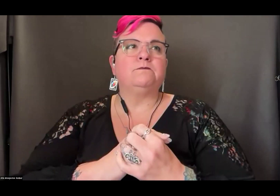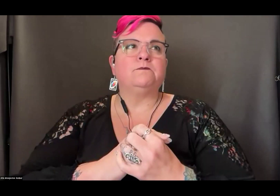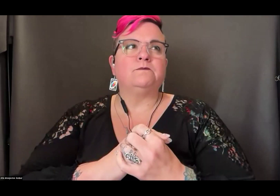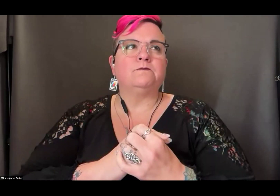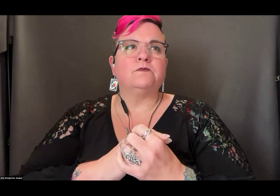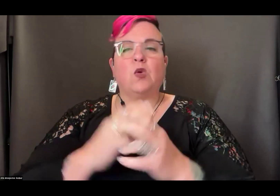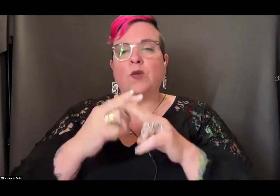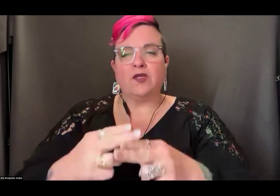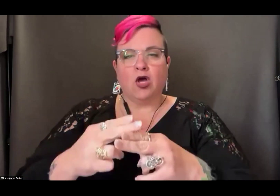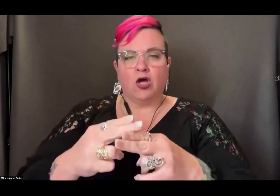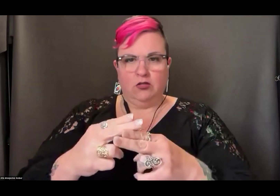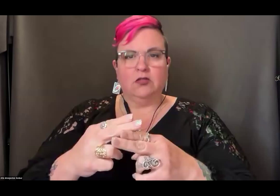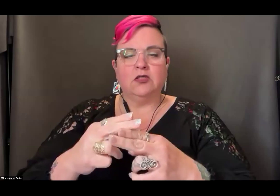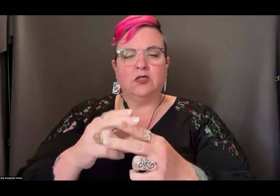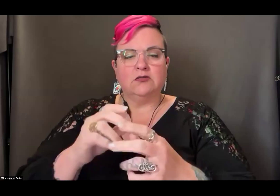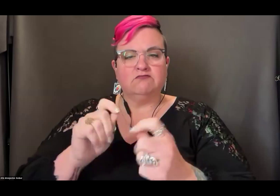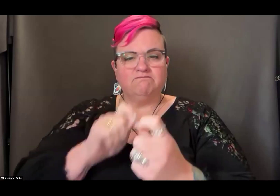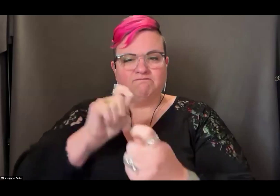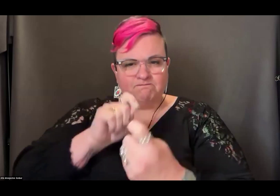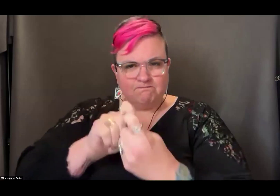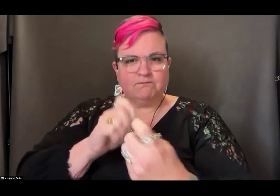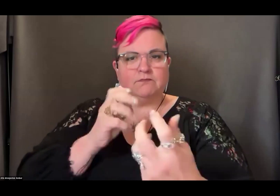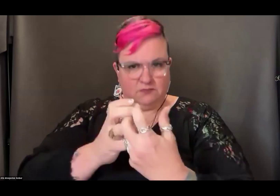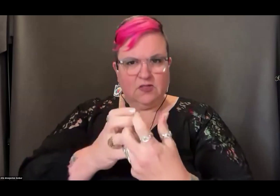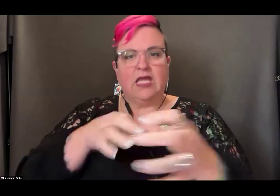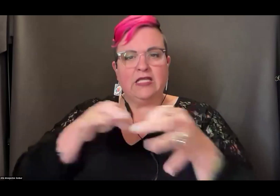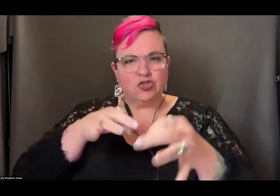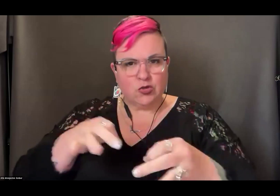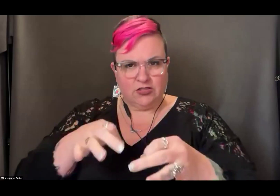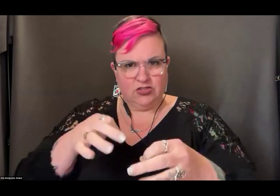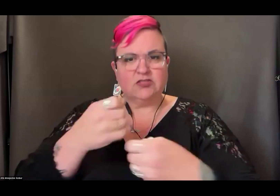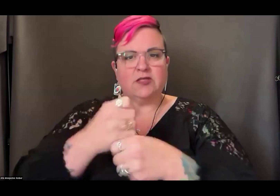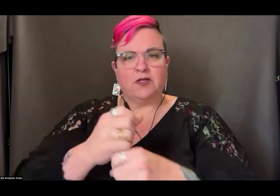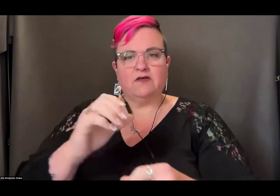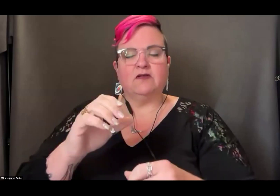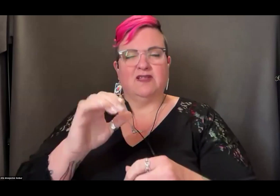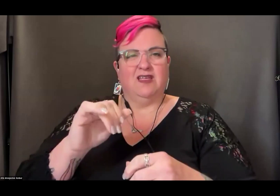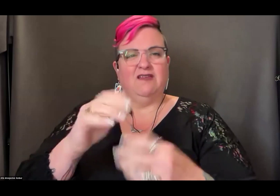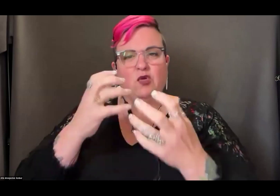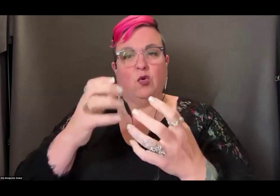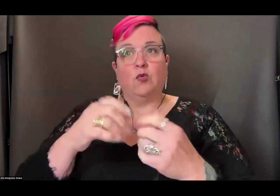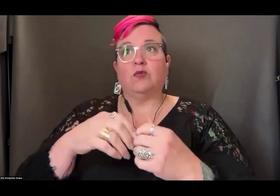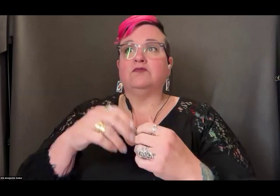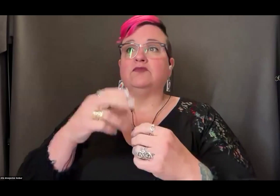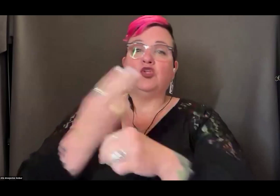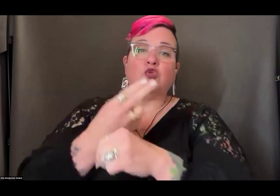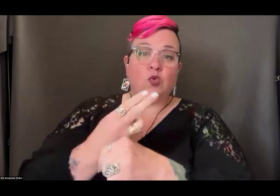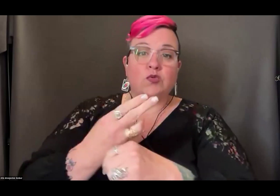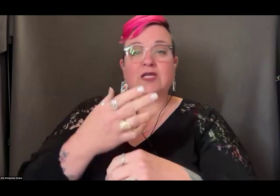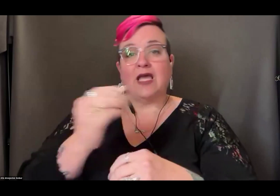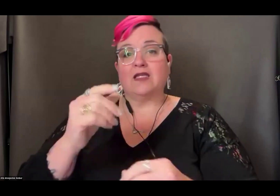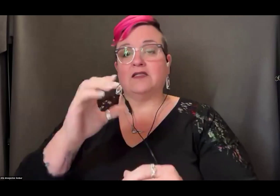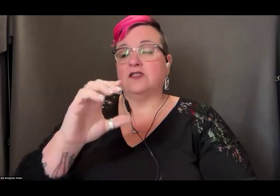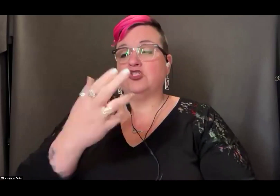what we call custom instructions if you create a GPT there. Caveat, if you subscribe and create a